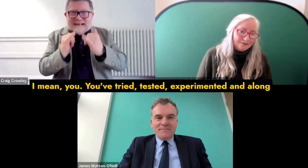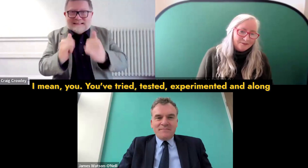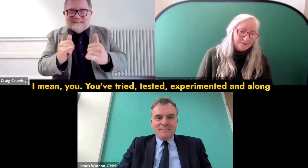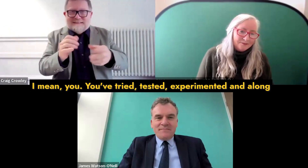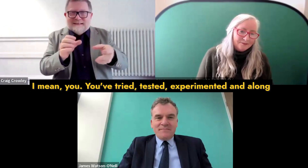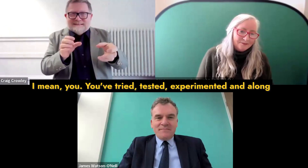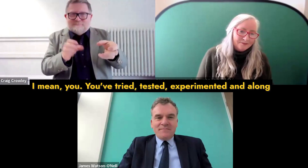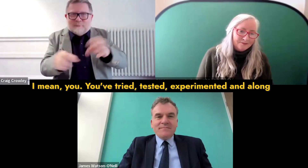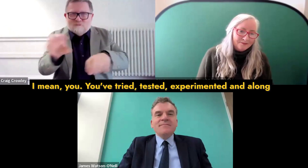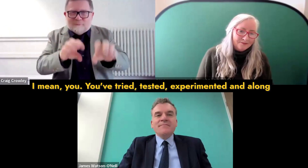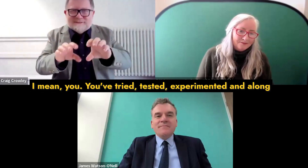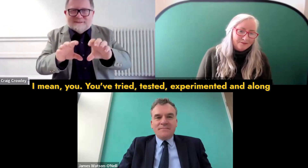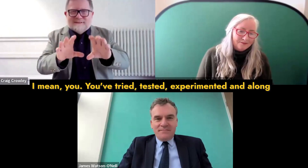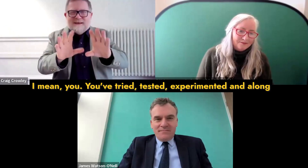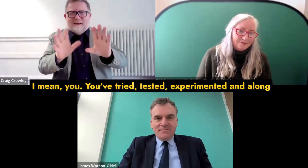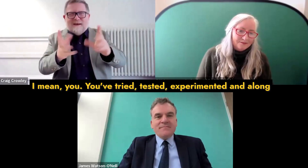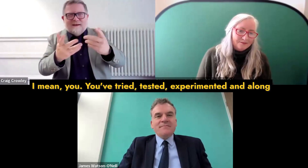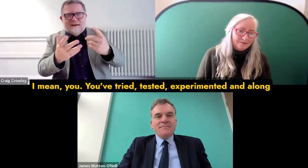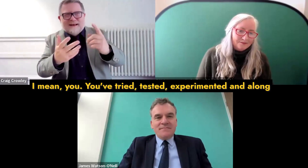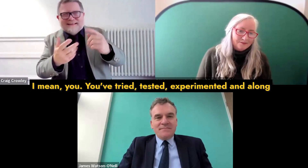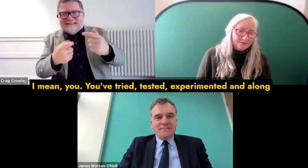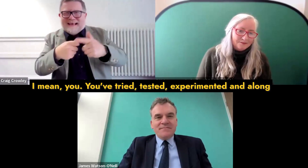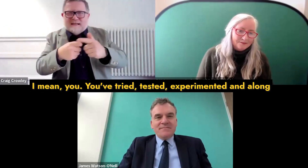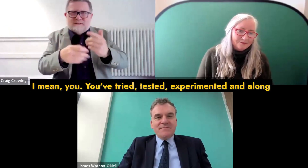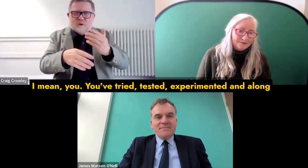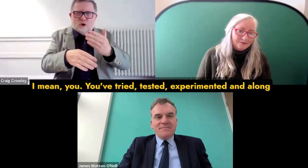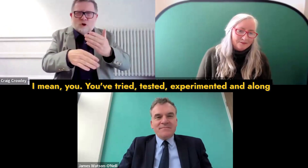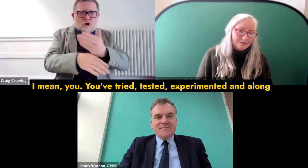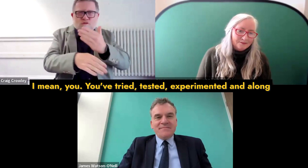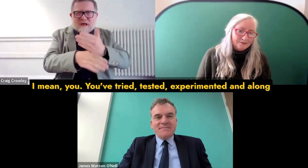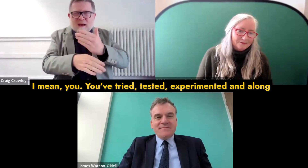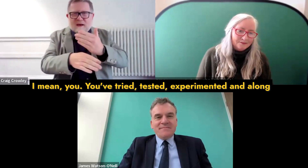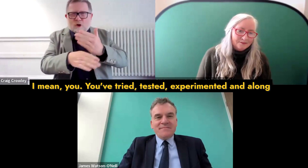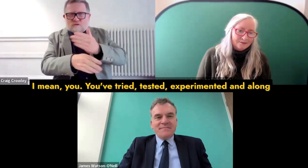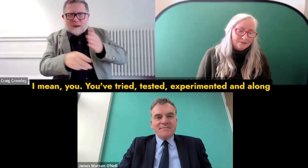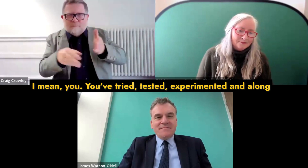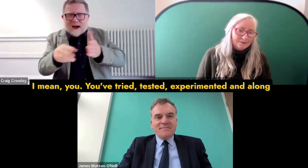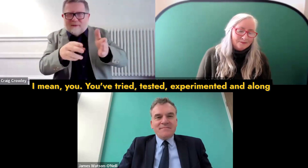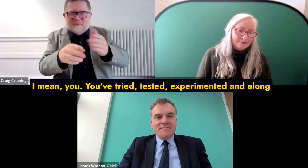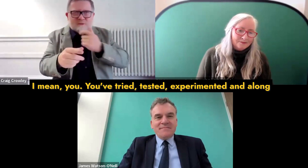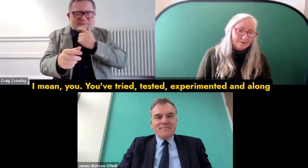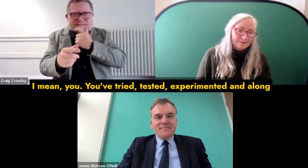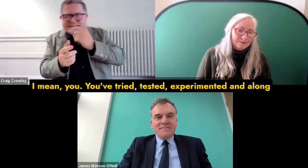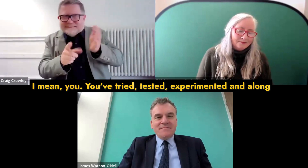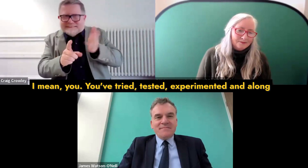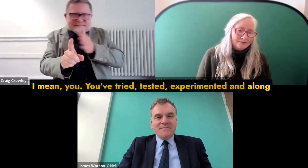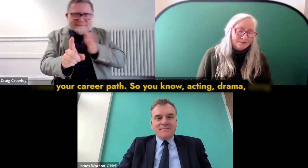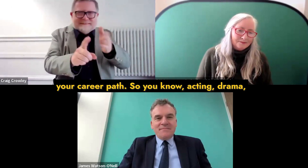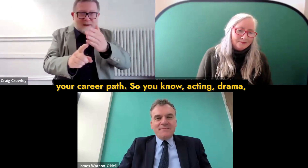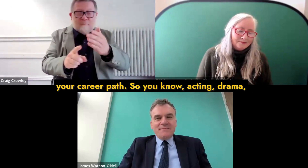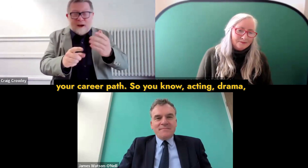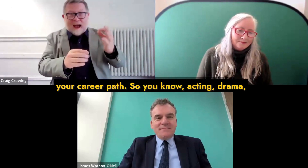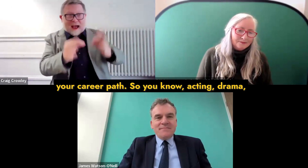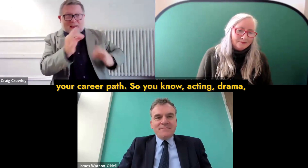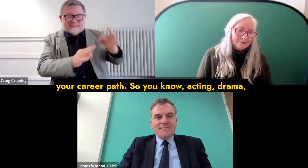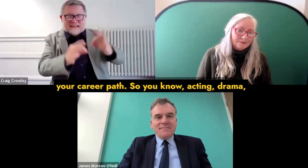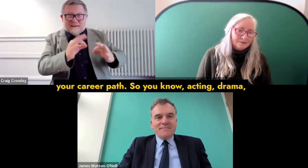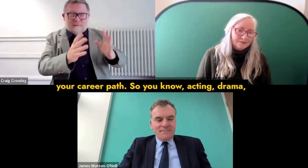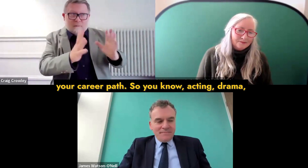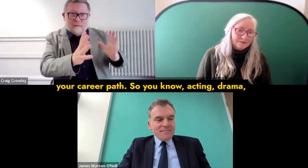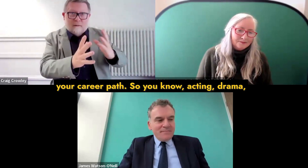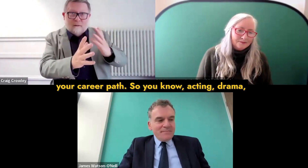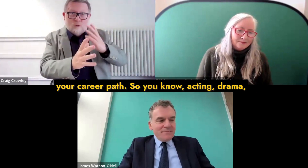I mean, you've tried, tested, experimented, and along your career